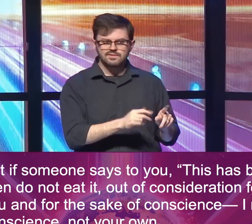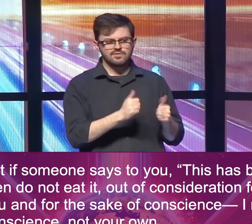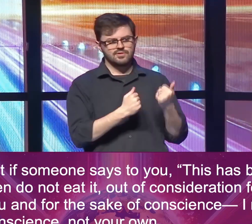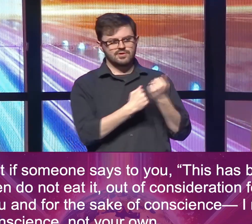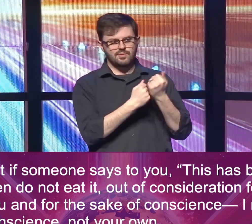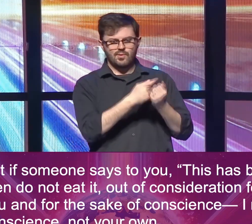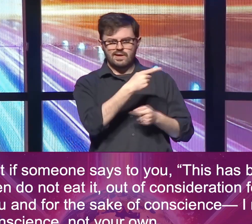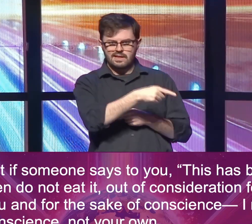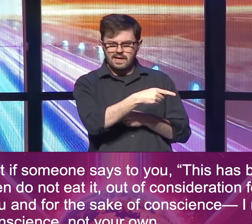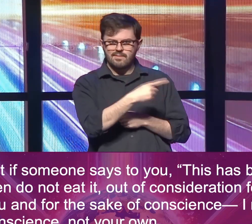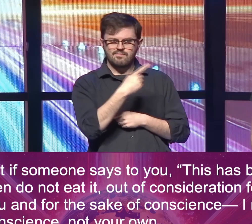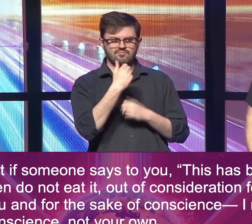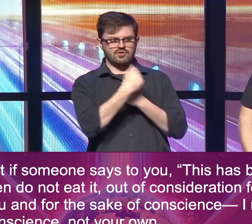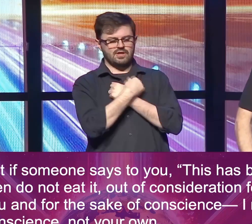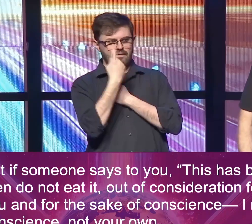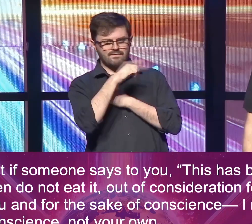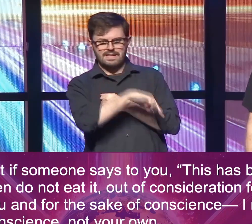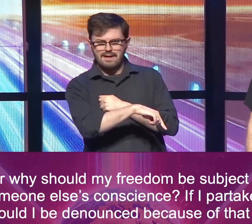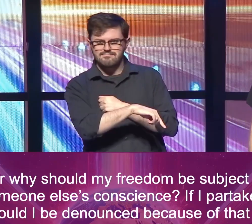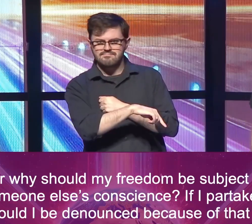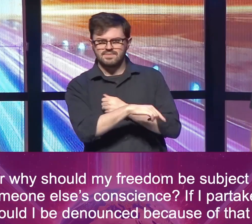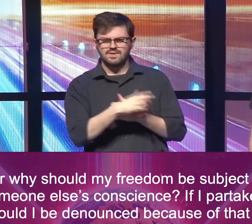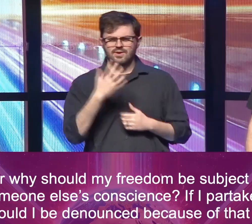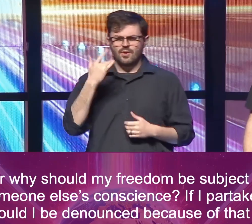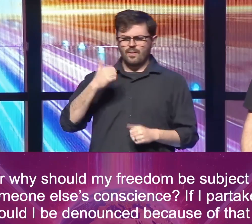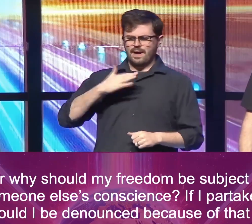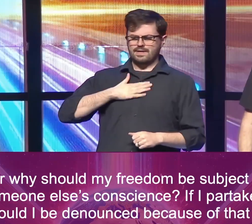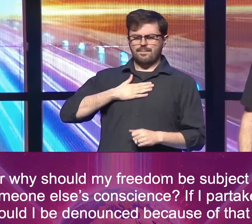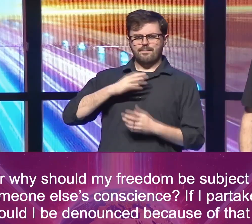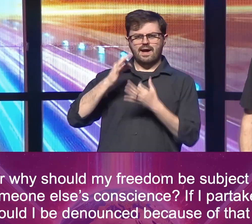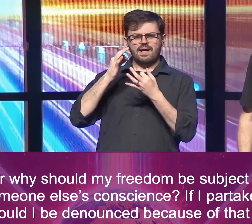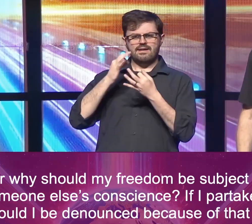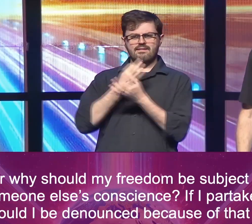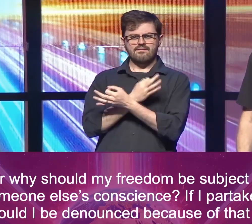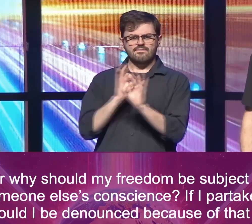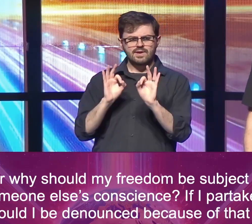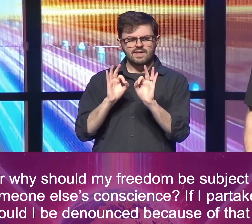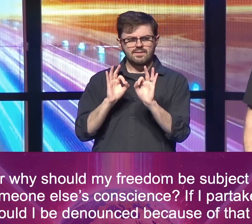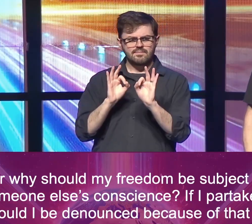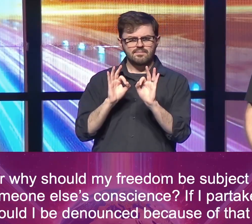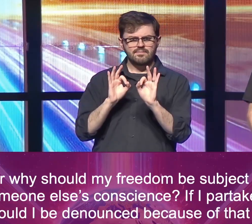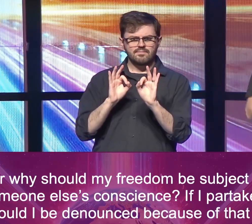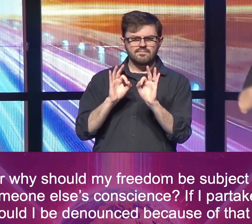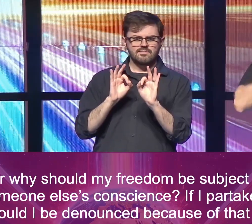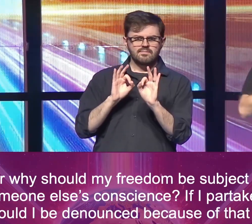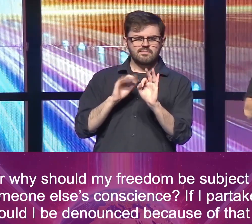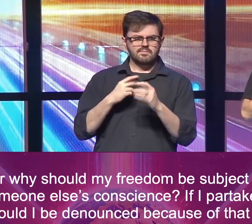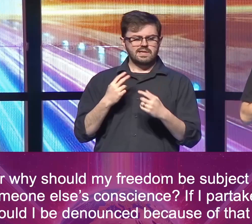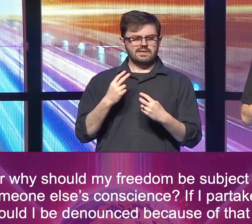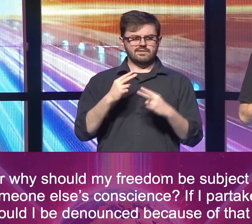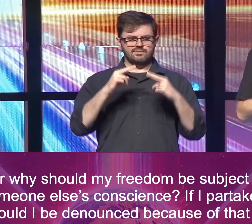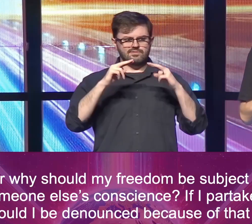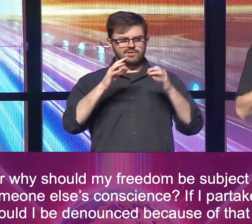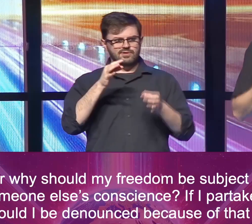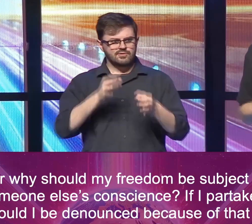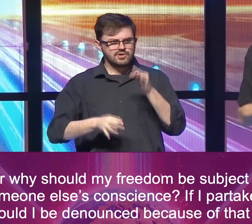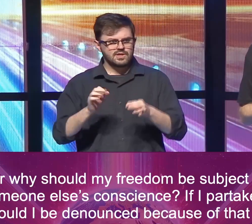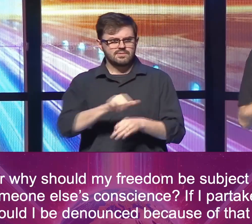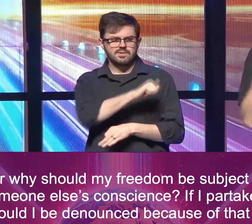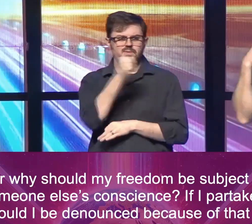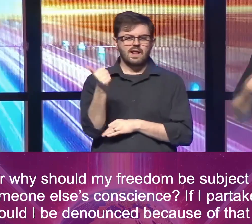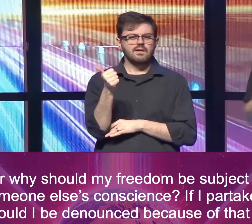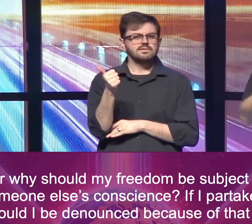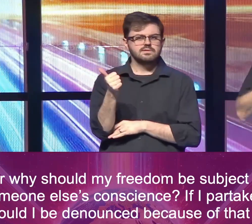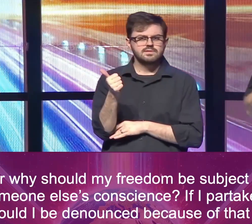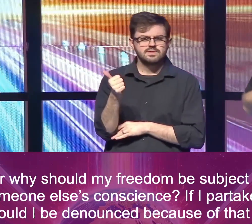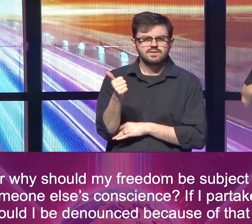doing this out of love for the other person. He says, for why should my freedom be subject to the judgment of someone else's conscience? So it's not your own conscience. It's not like, oh, I ate it